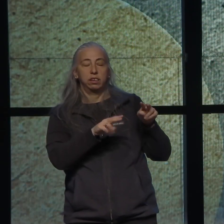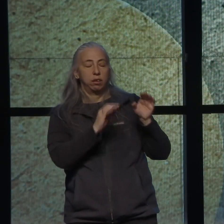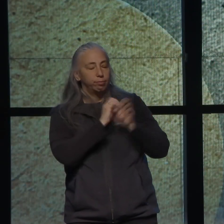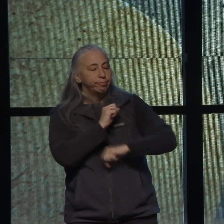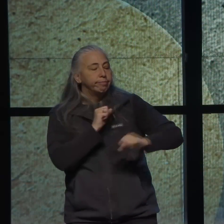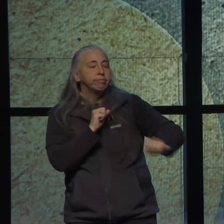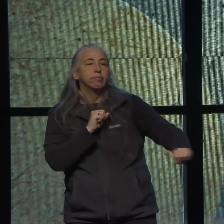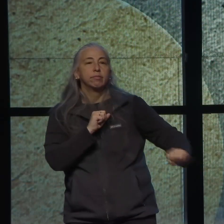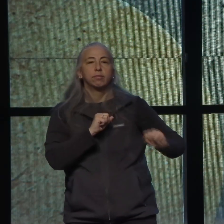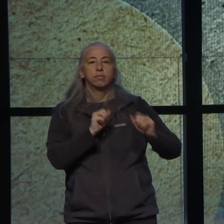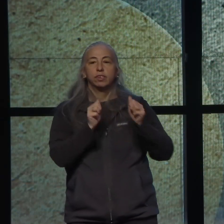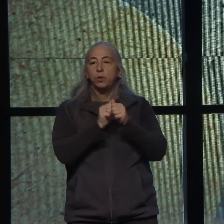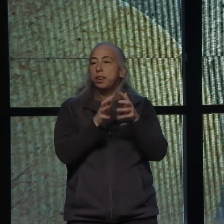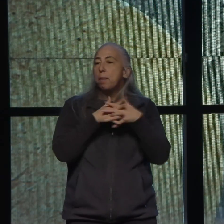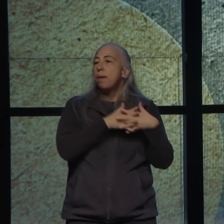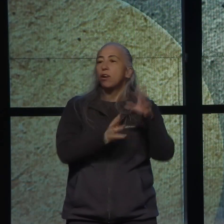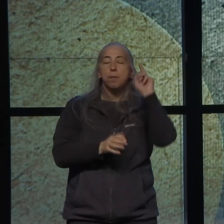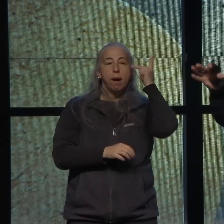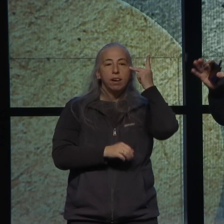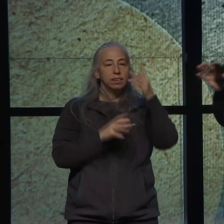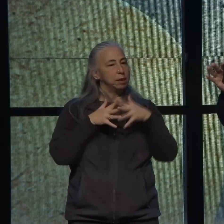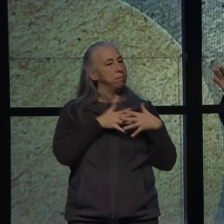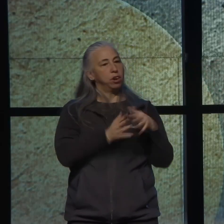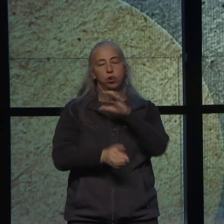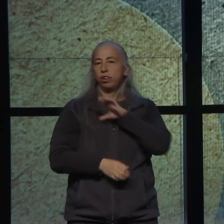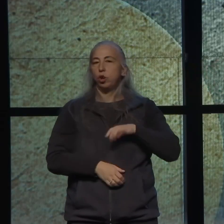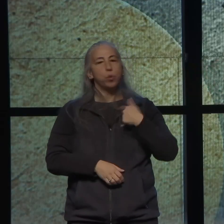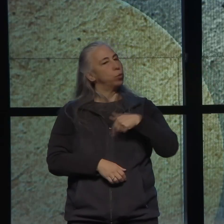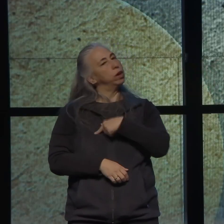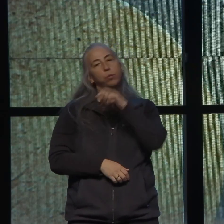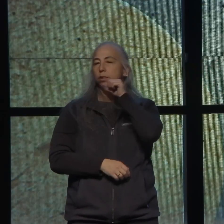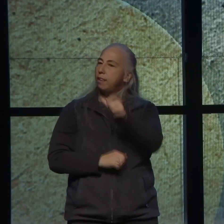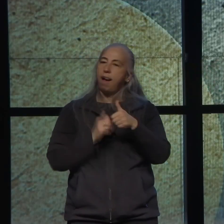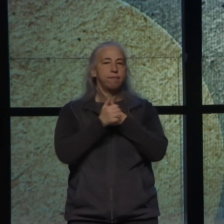American politics and in American Christianity. We will not be silent.